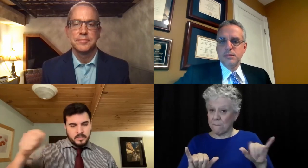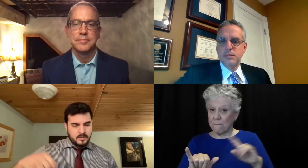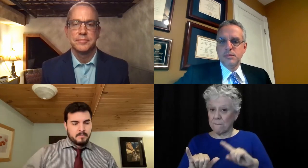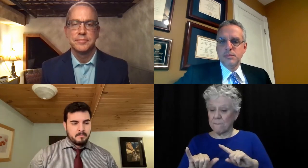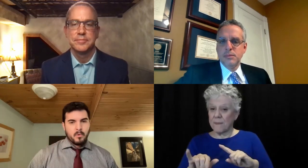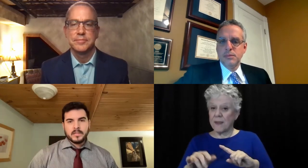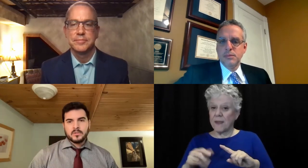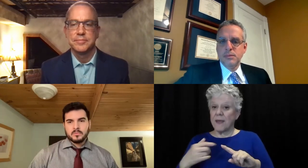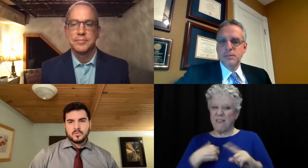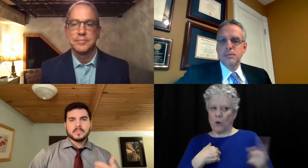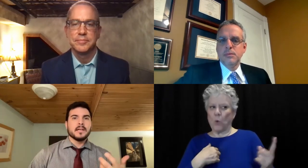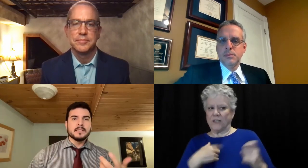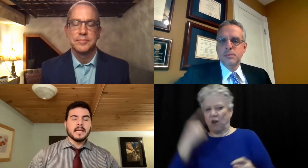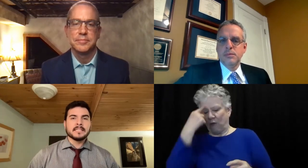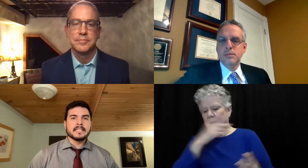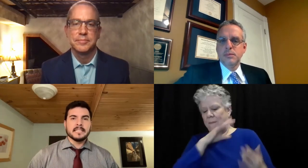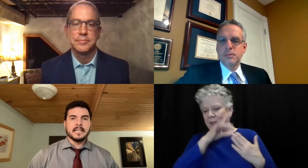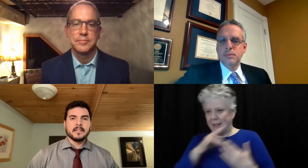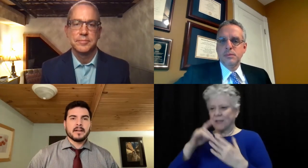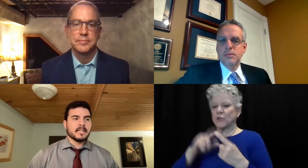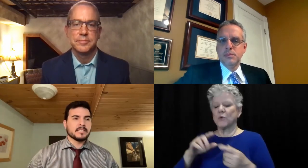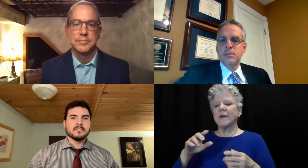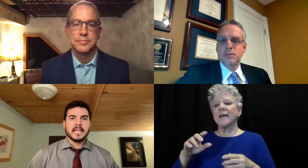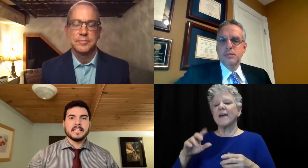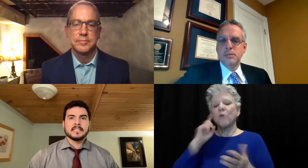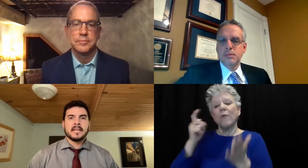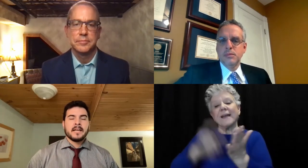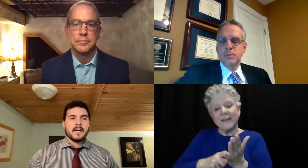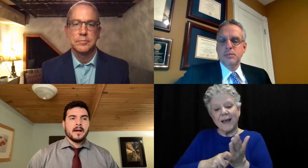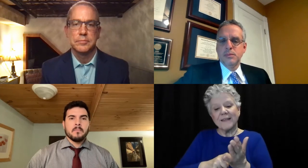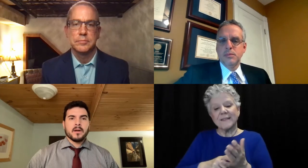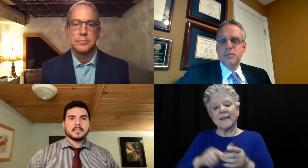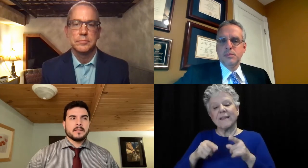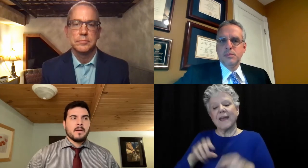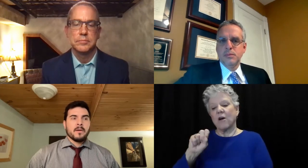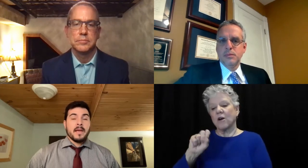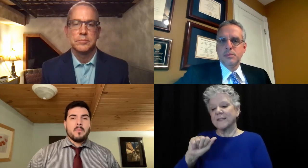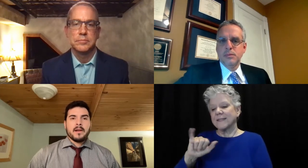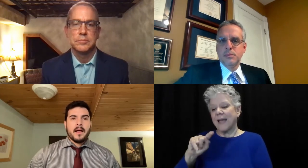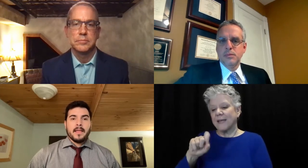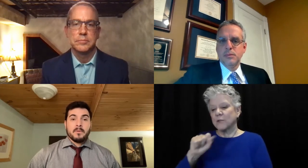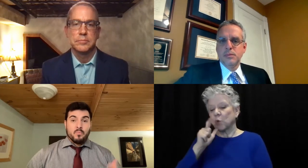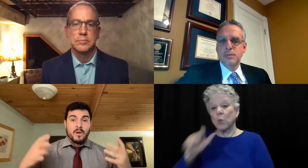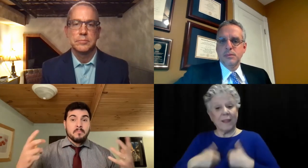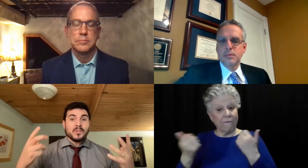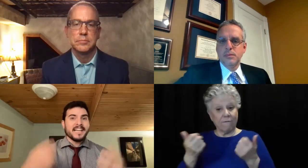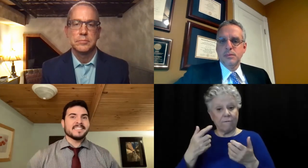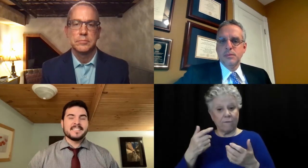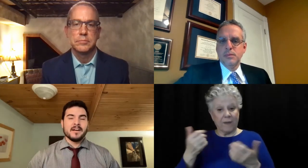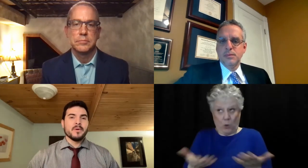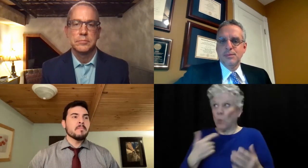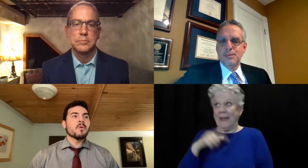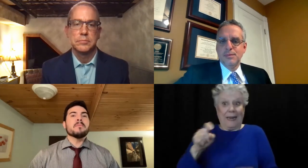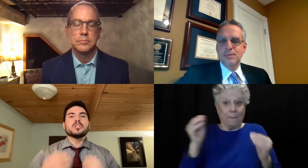what I took the questioner to be pointing towards was towards a sanctity, the recognition of saints among us. And yeah, why not? I mean, we need more